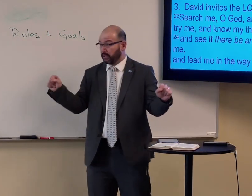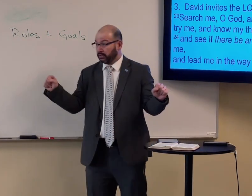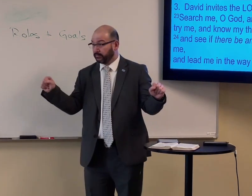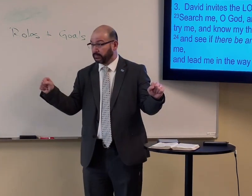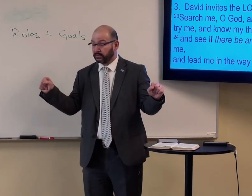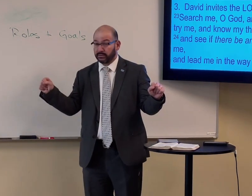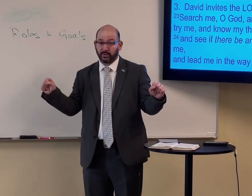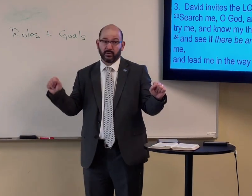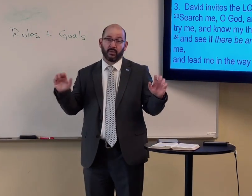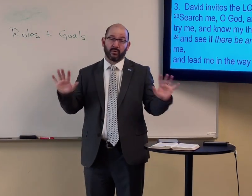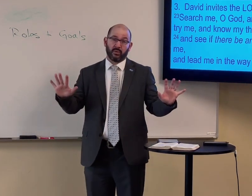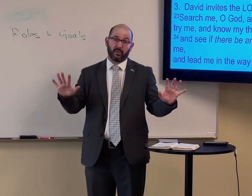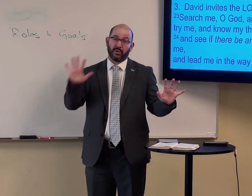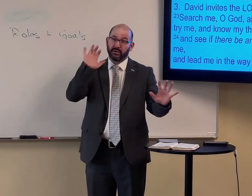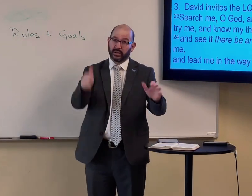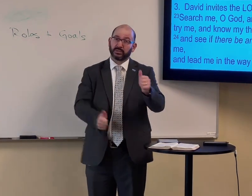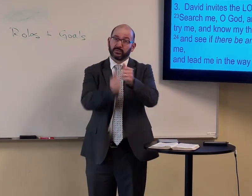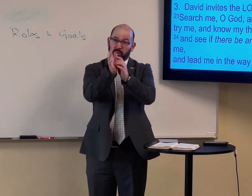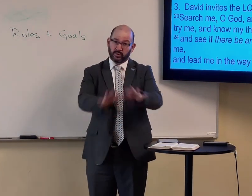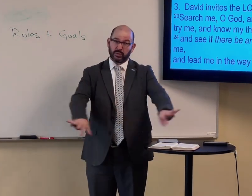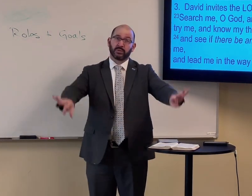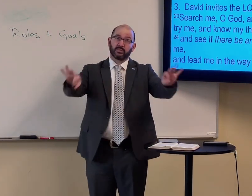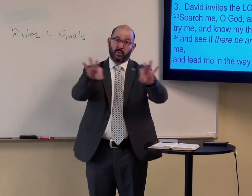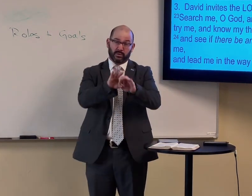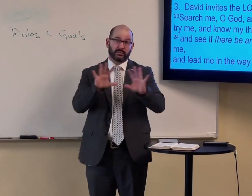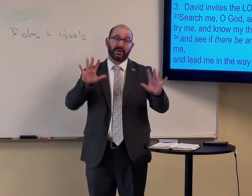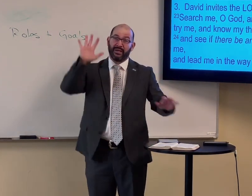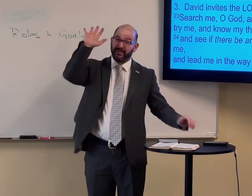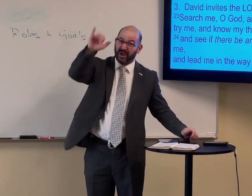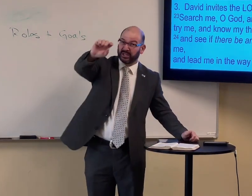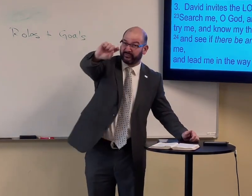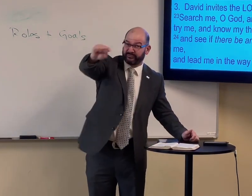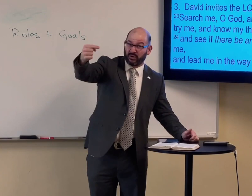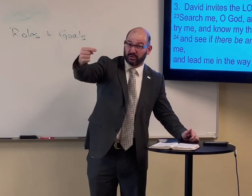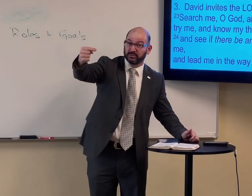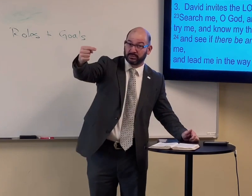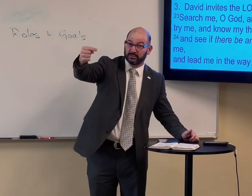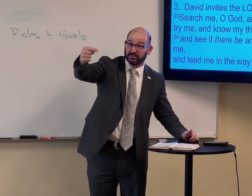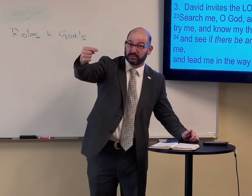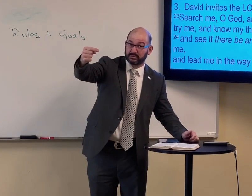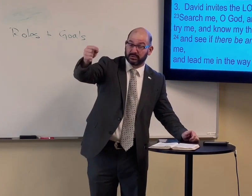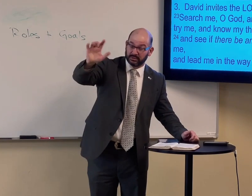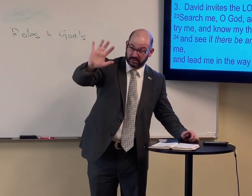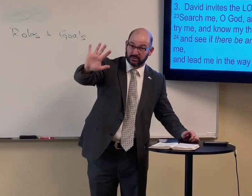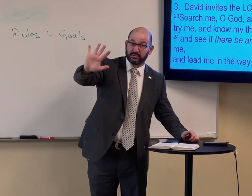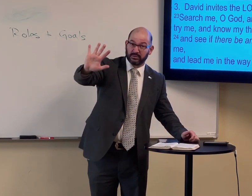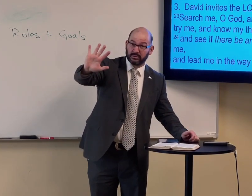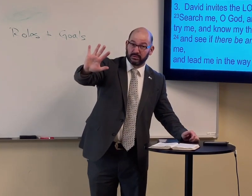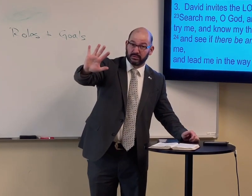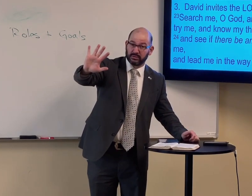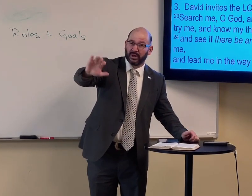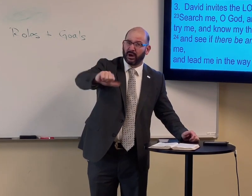If you're not saved, oh, wow, that's the most important thing. That should be first on your list.